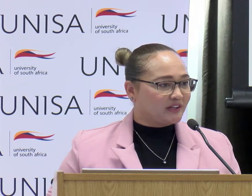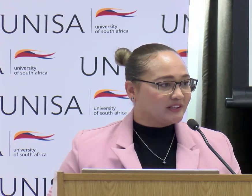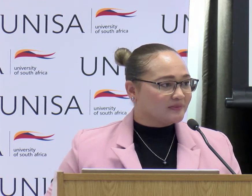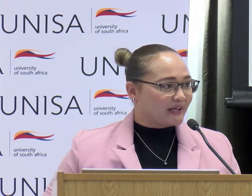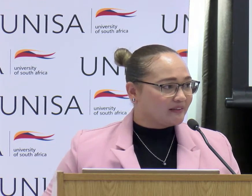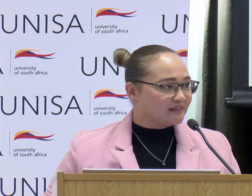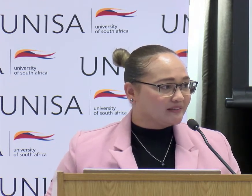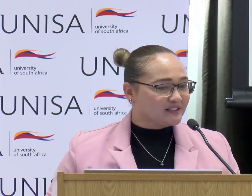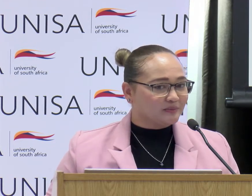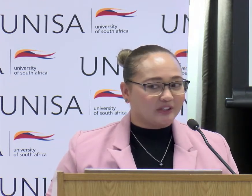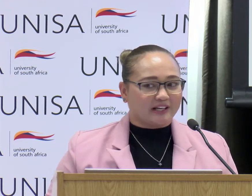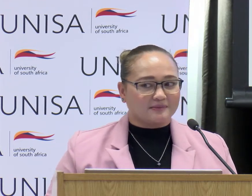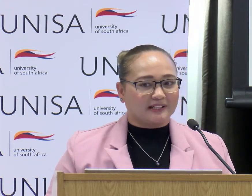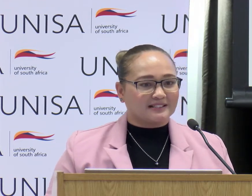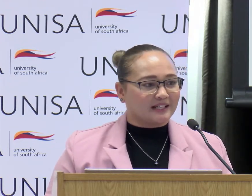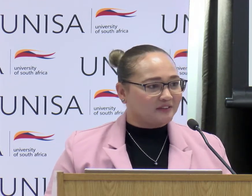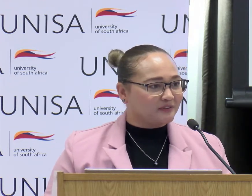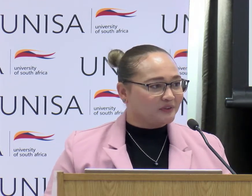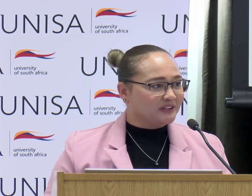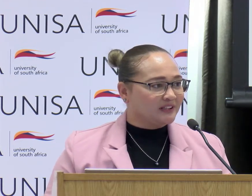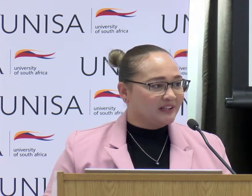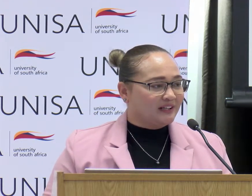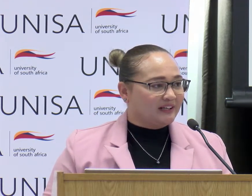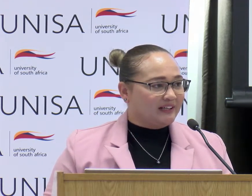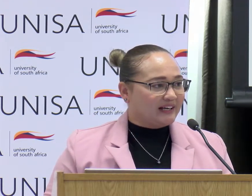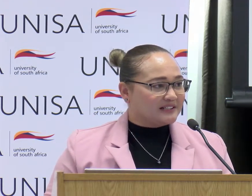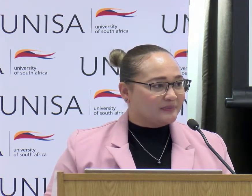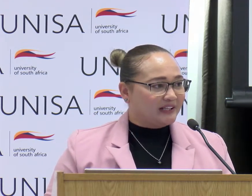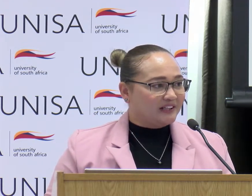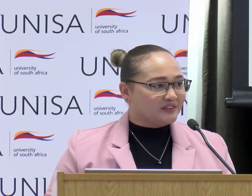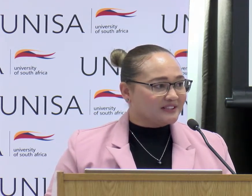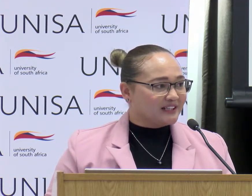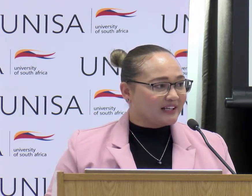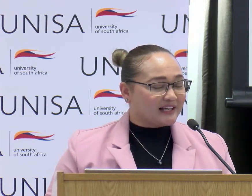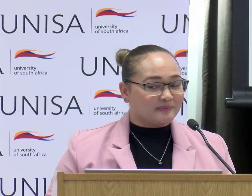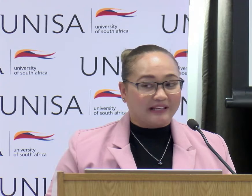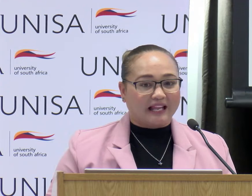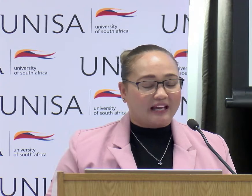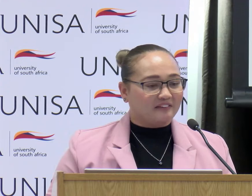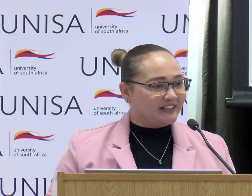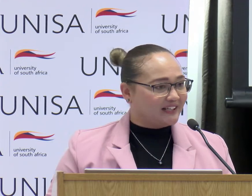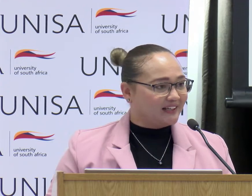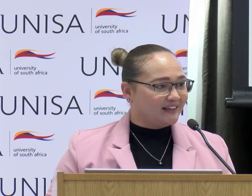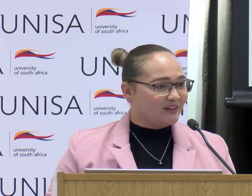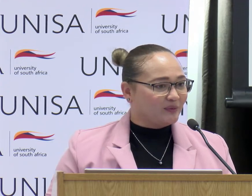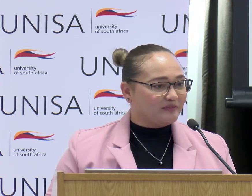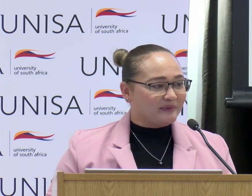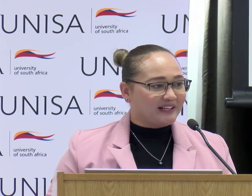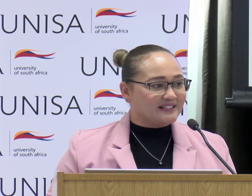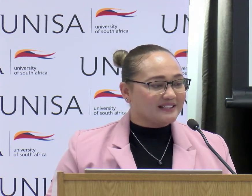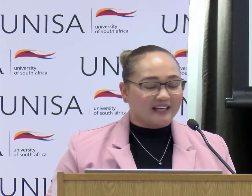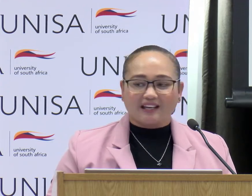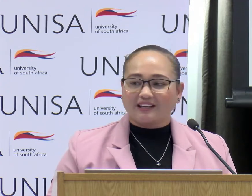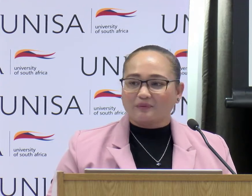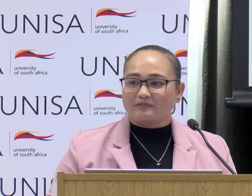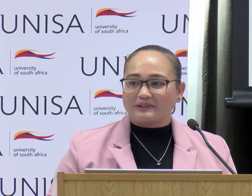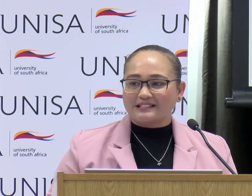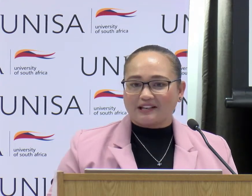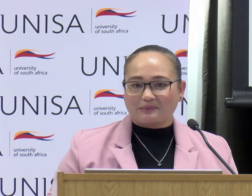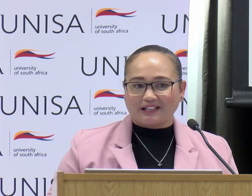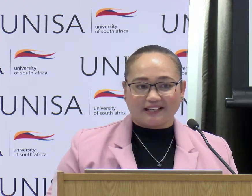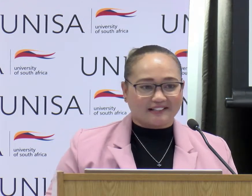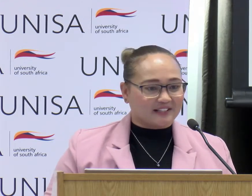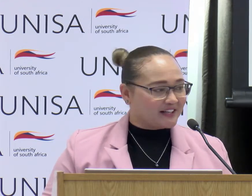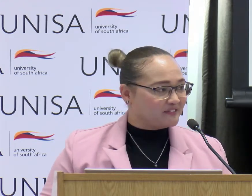to speak on this panel. This morning has been insightful, it has been interesting, it has been lively. We've been singing, we've